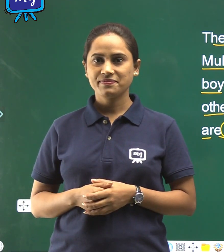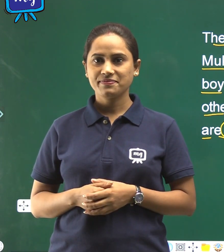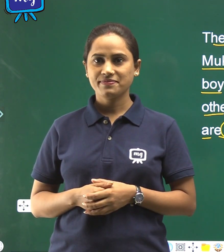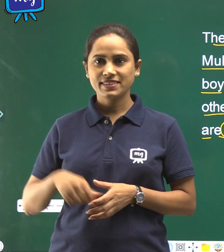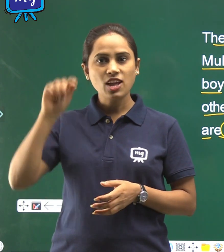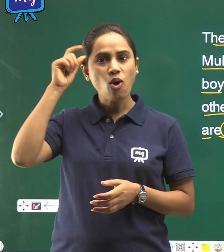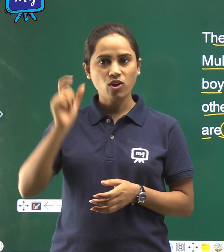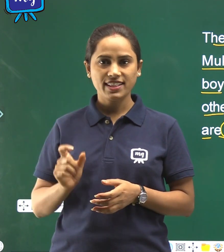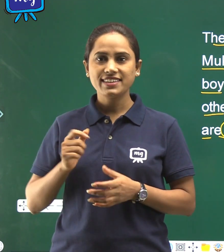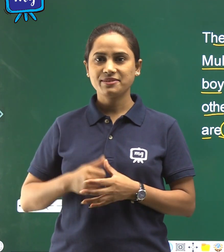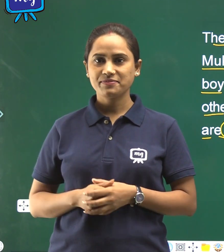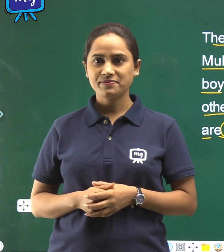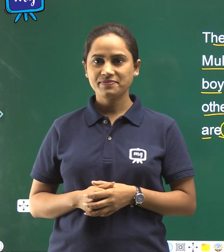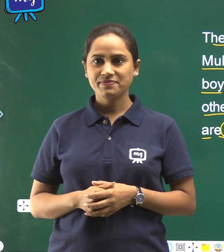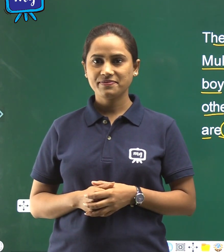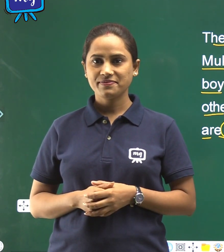author,